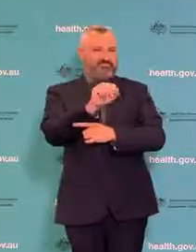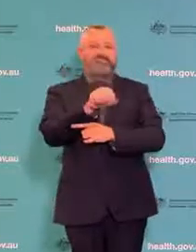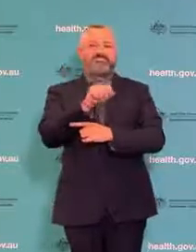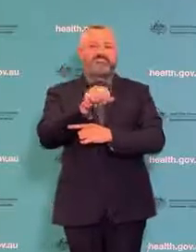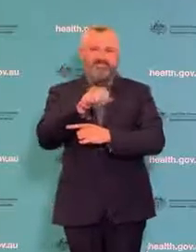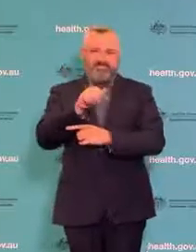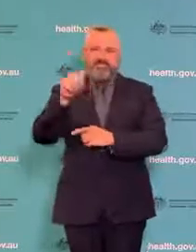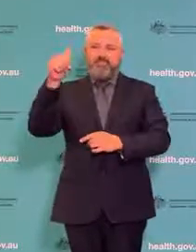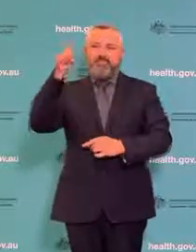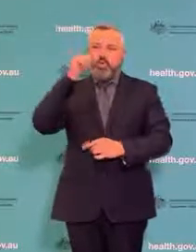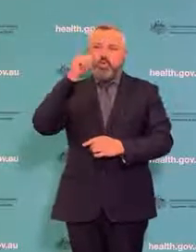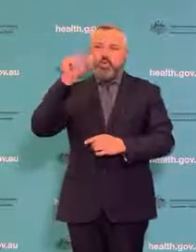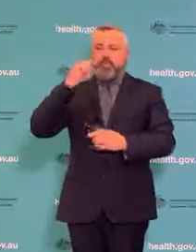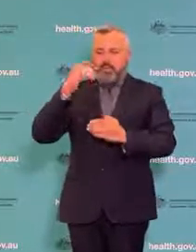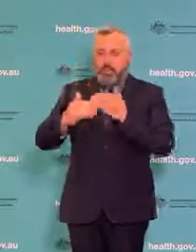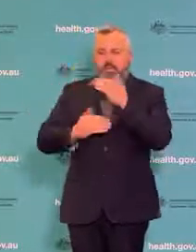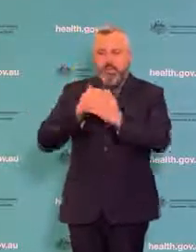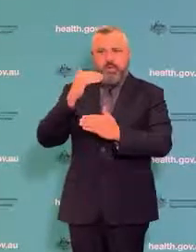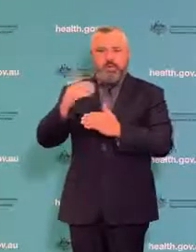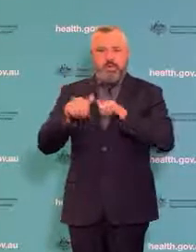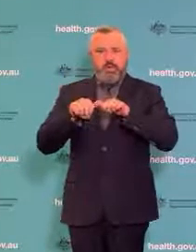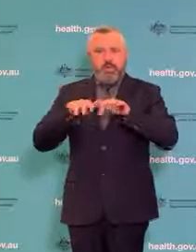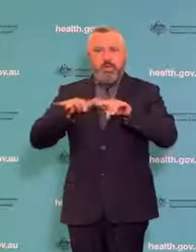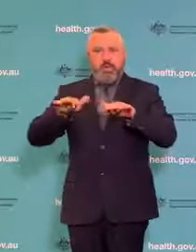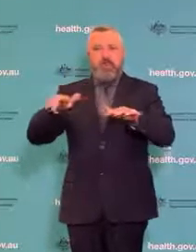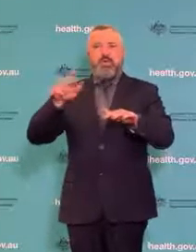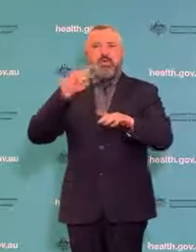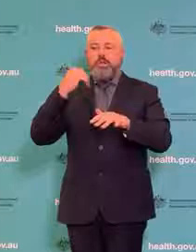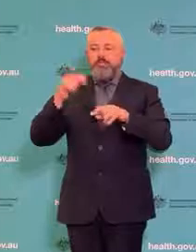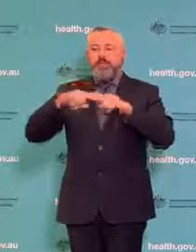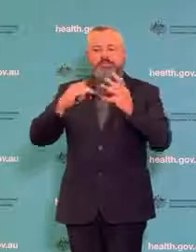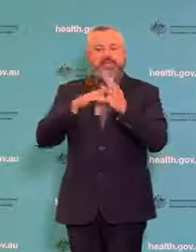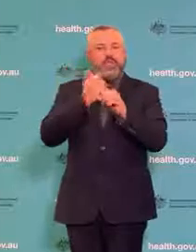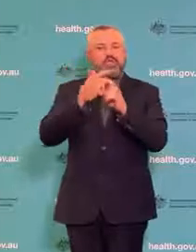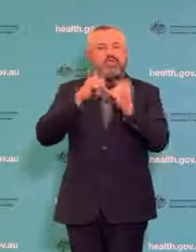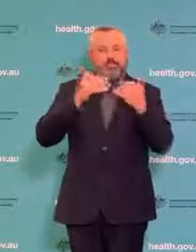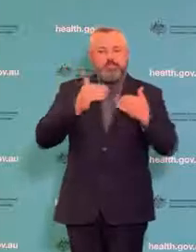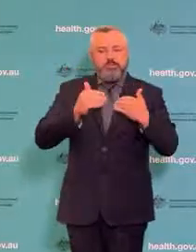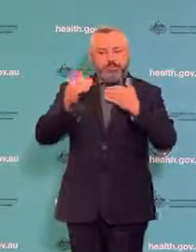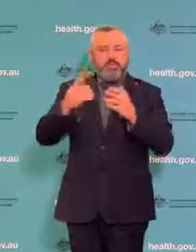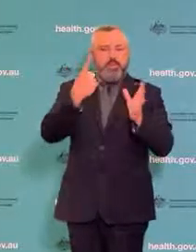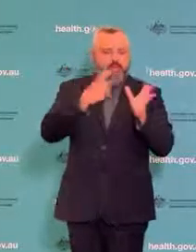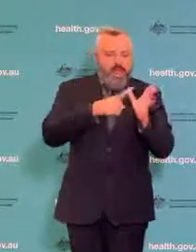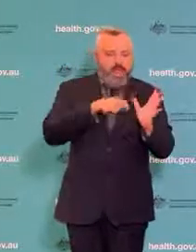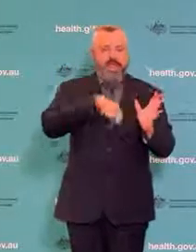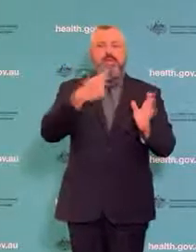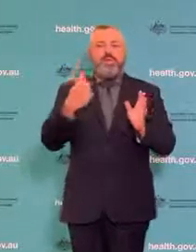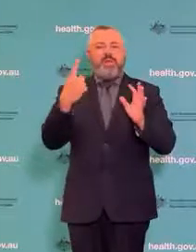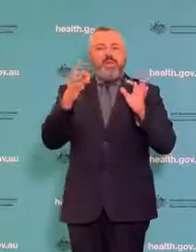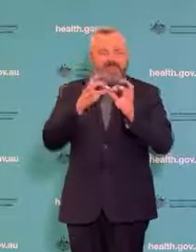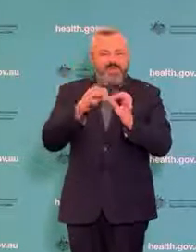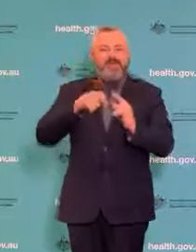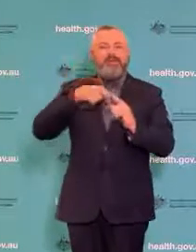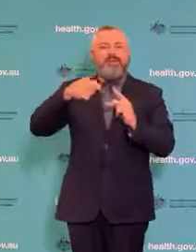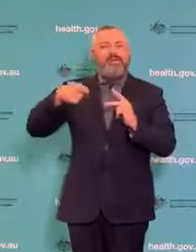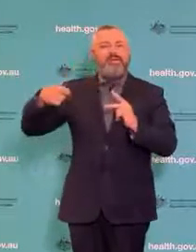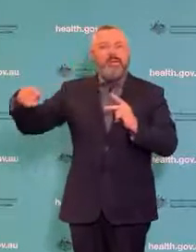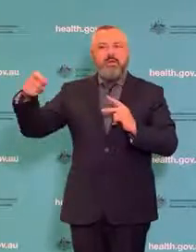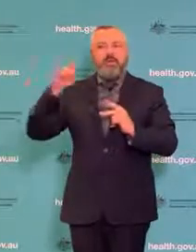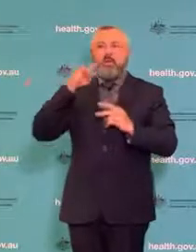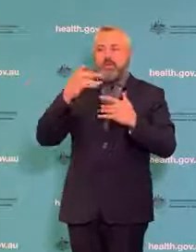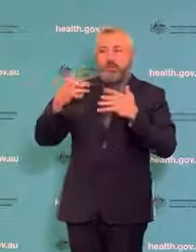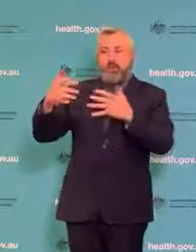steps, and as you know, it had different stages in it, 1A, 1B, and that was always a role. As the vaccine